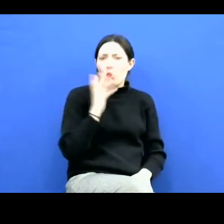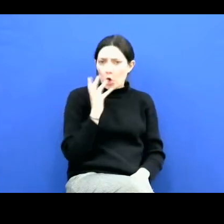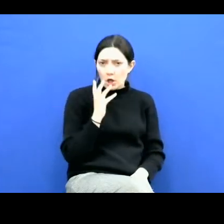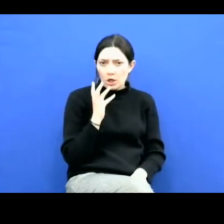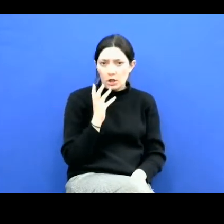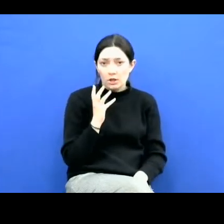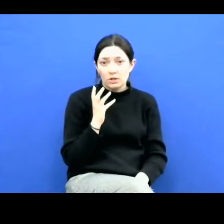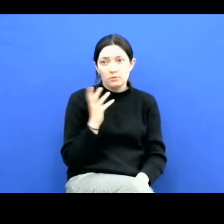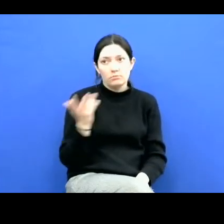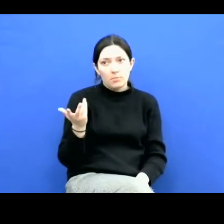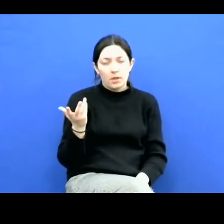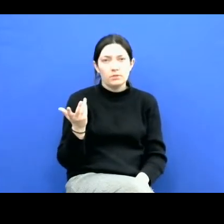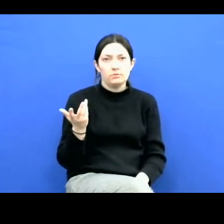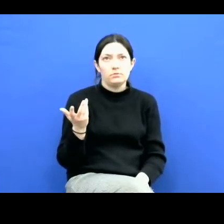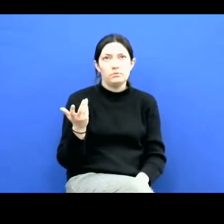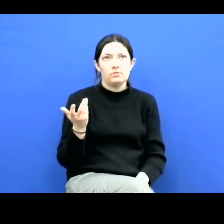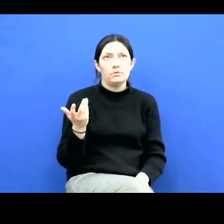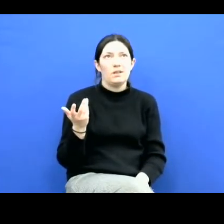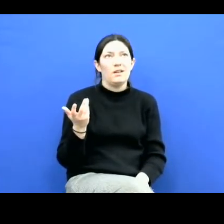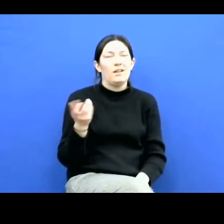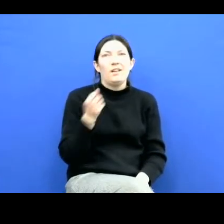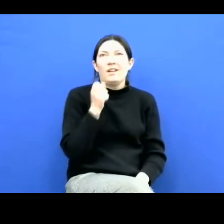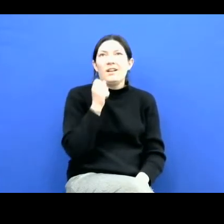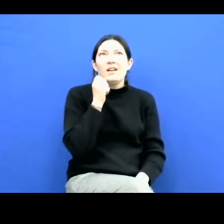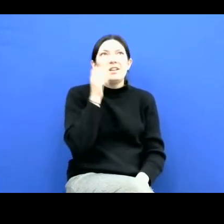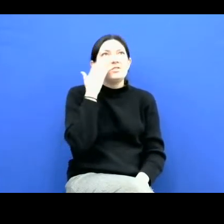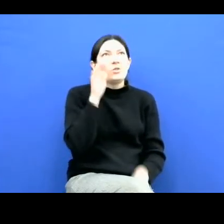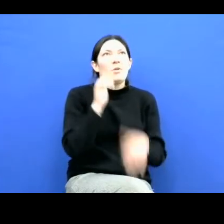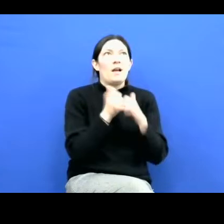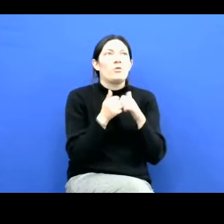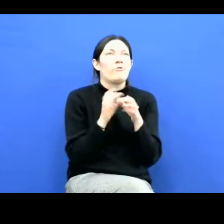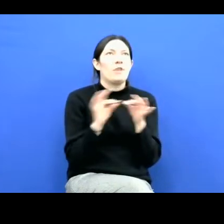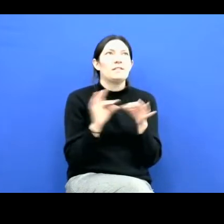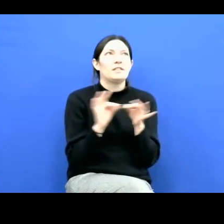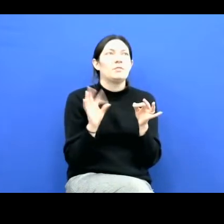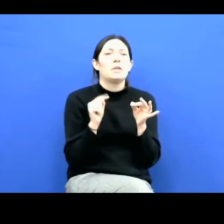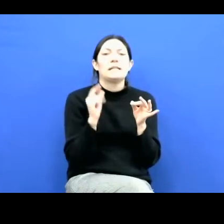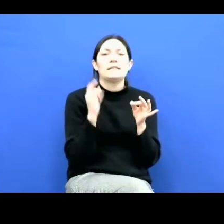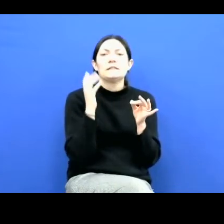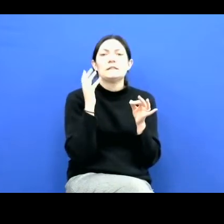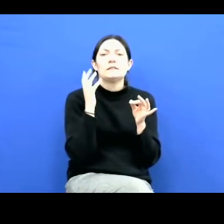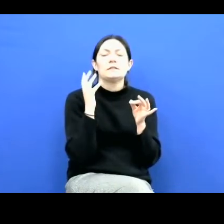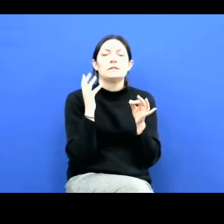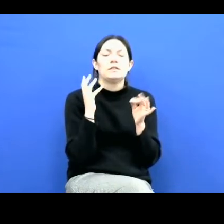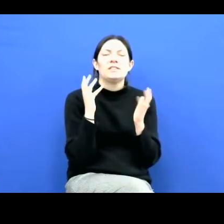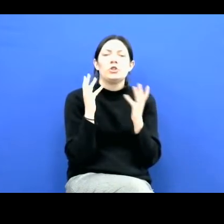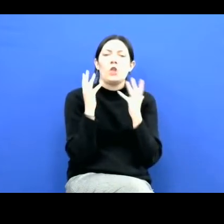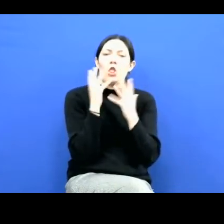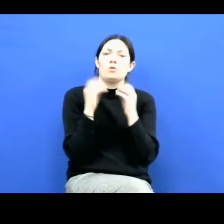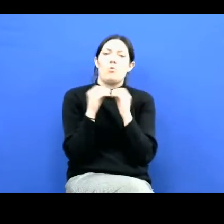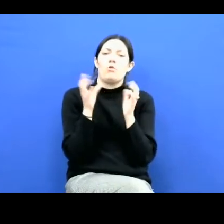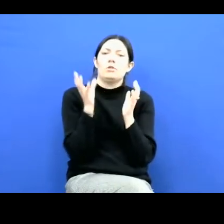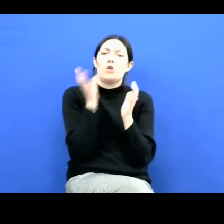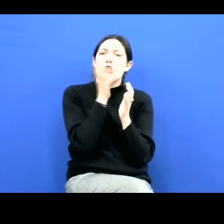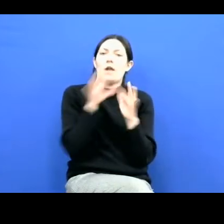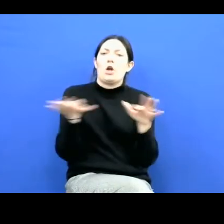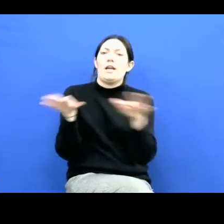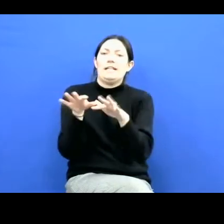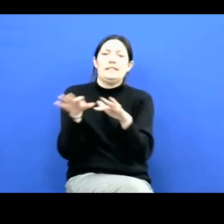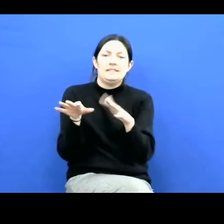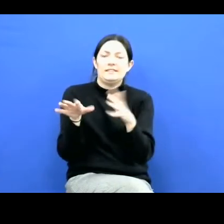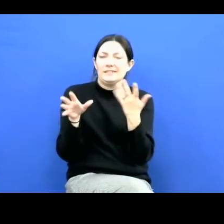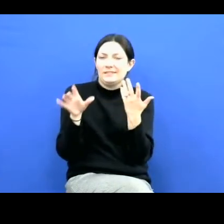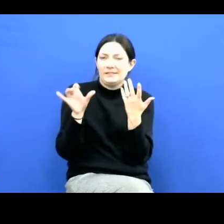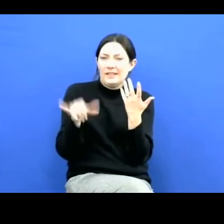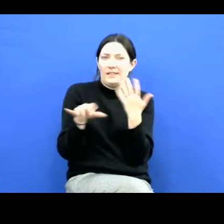but I don't know how to put it. It's a subtle difference in terms of it looks more agrarian than, and so a lot I of know, it right is- where you're,